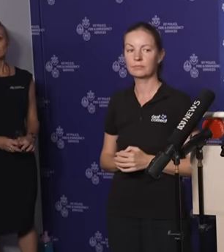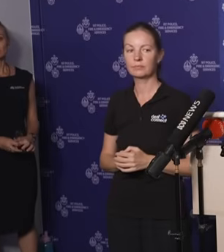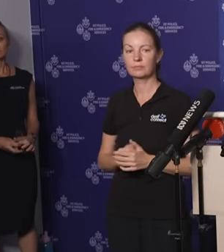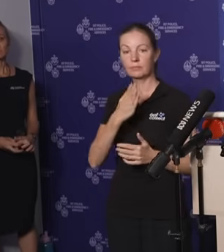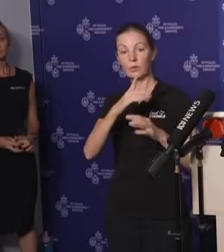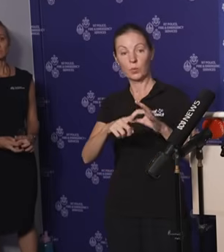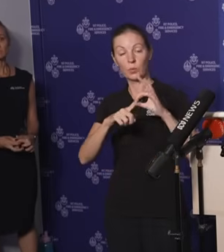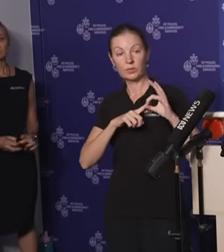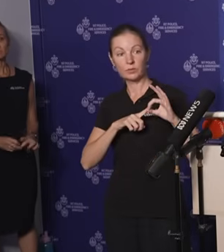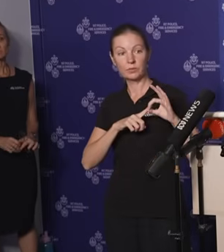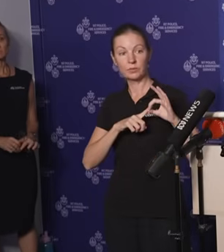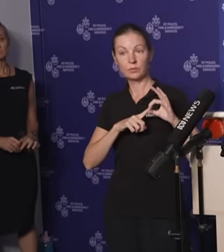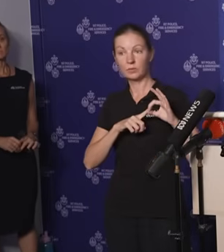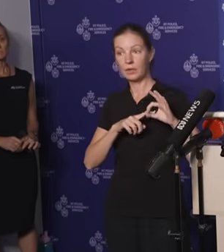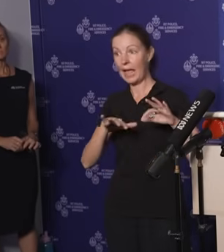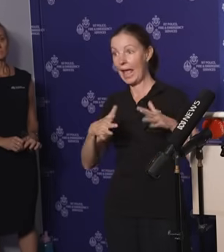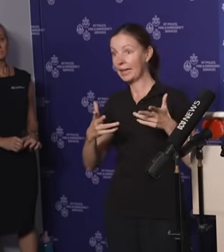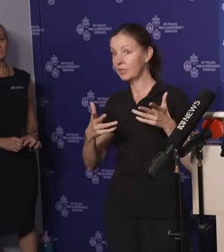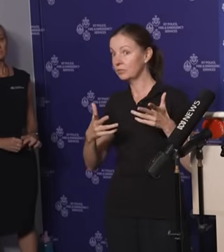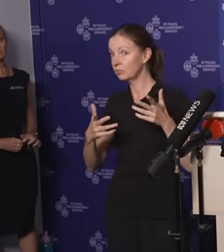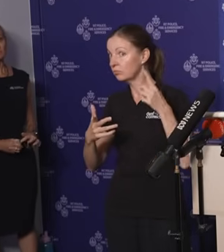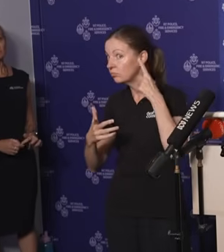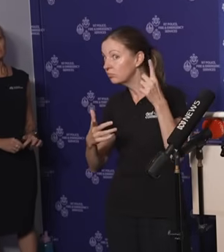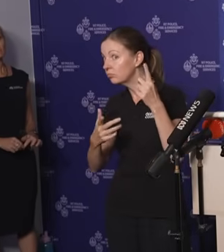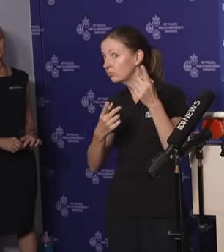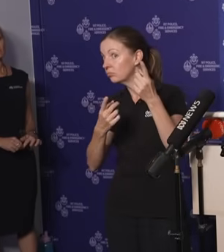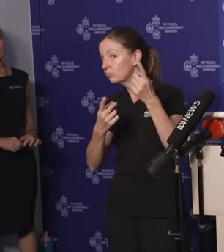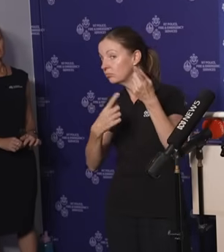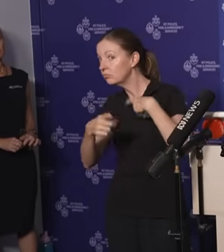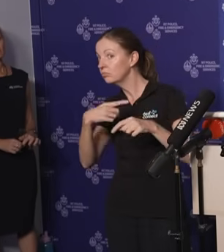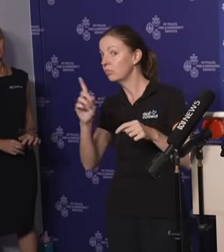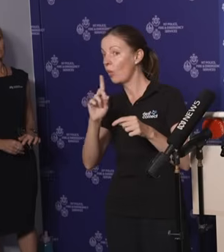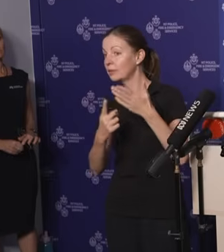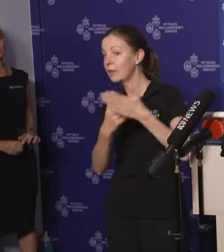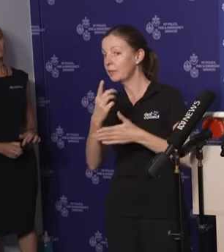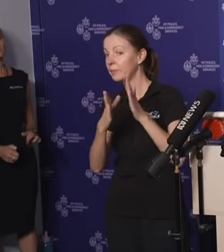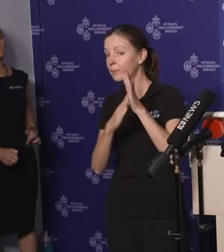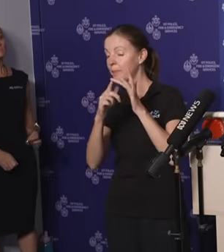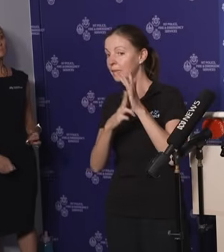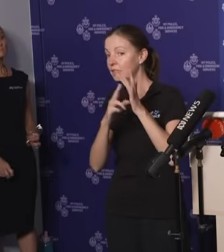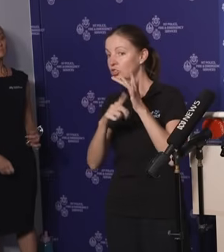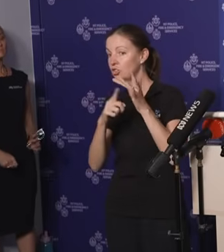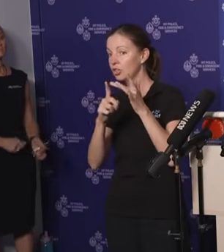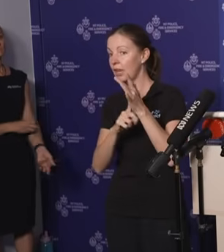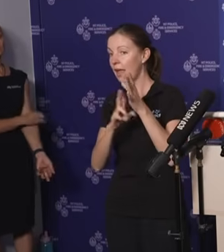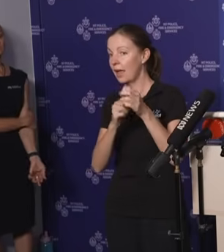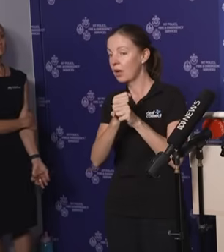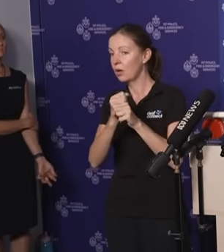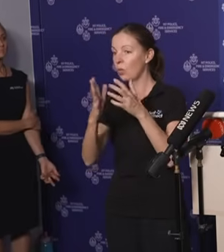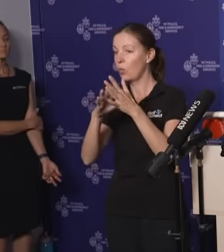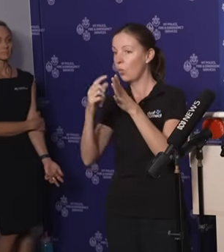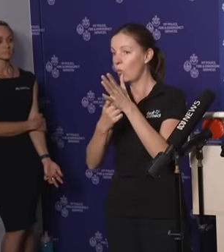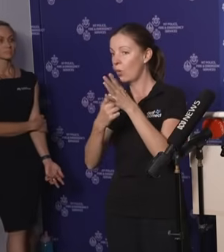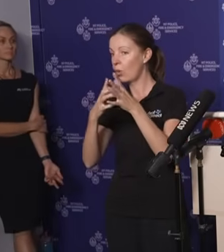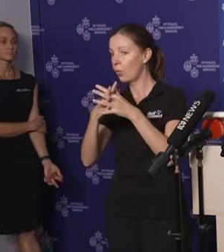Have you got reports from Midgelang and Warrawee? What are the conditions like out there? We spoke with the police